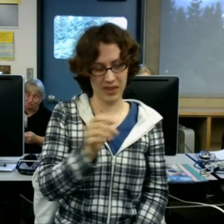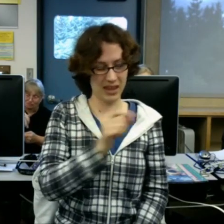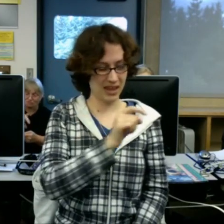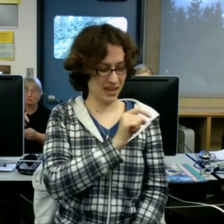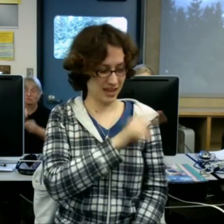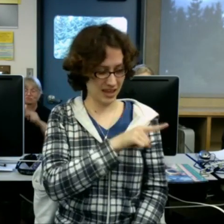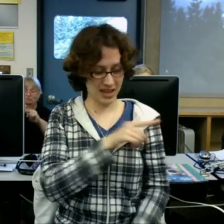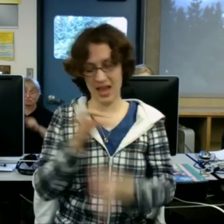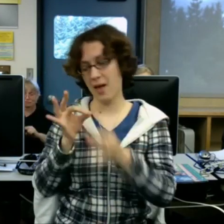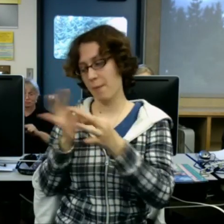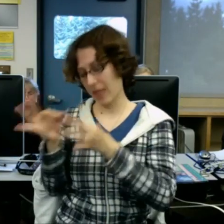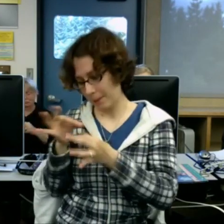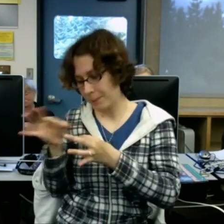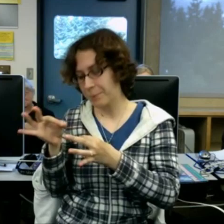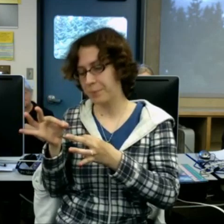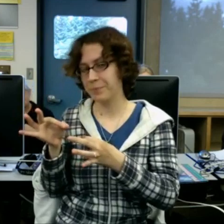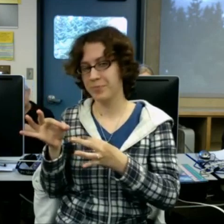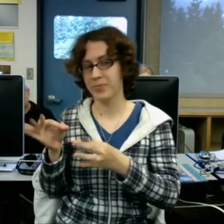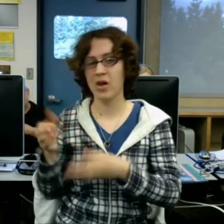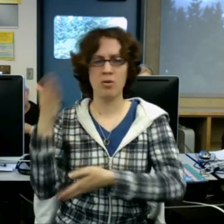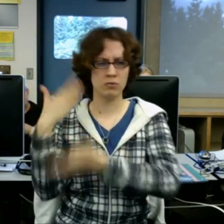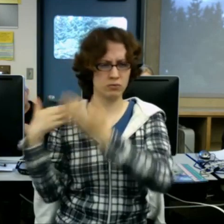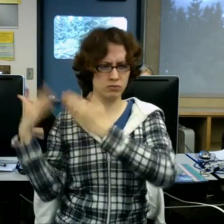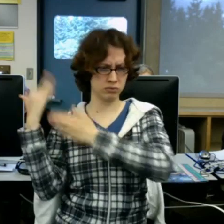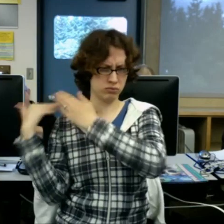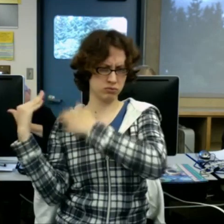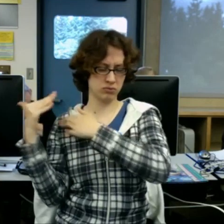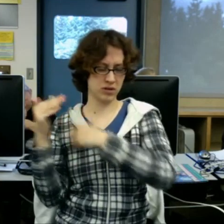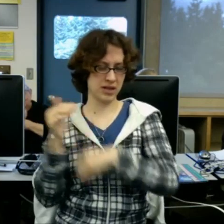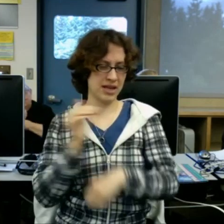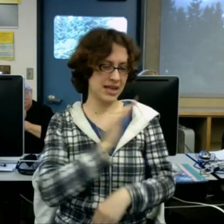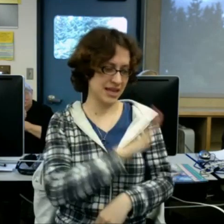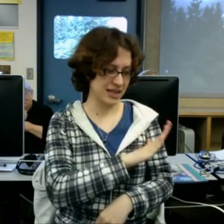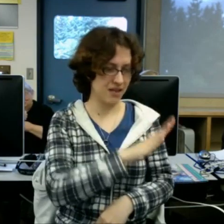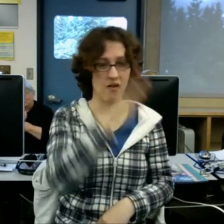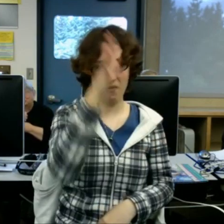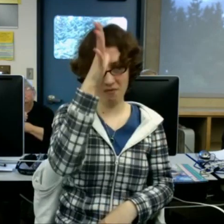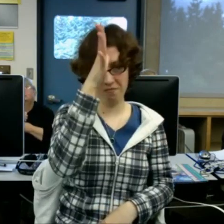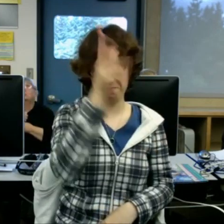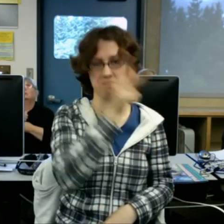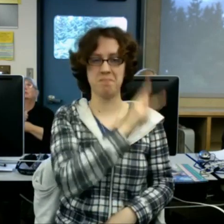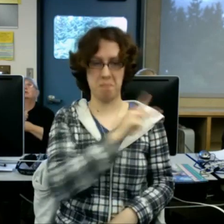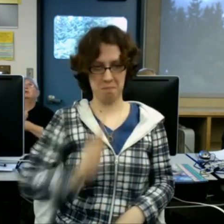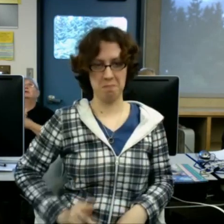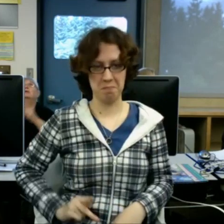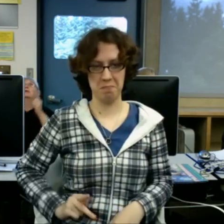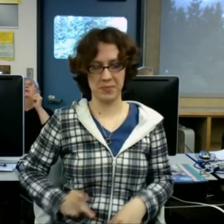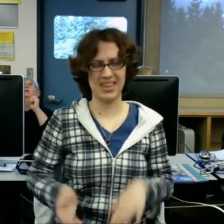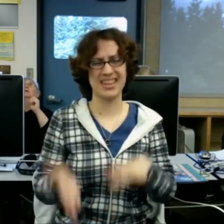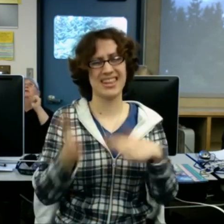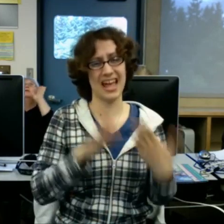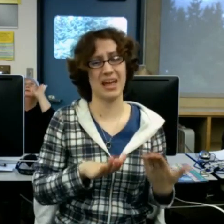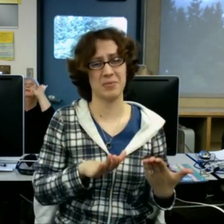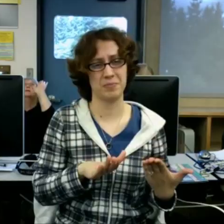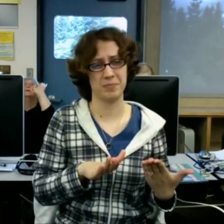And in a little bit, the Beast explains that his father, the king,